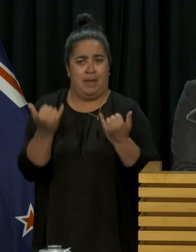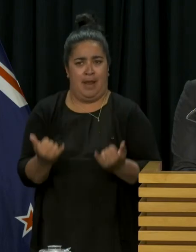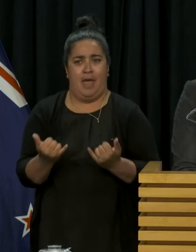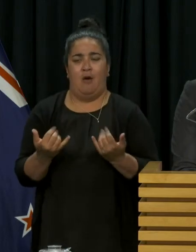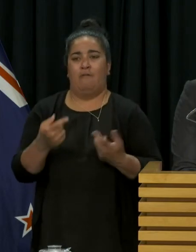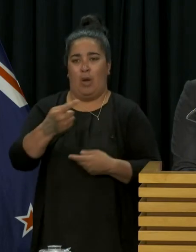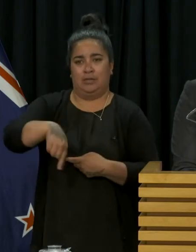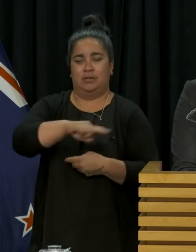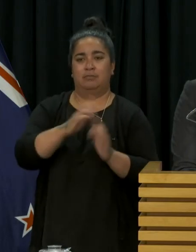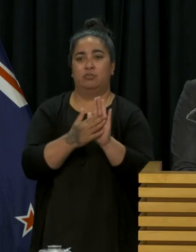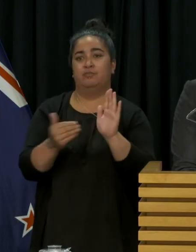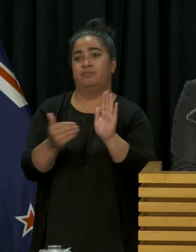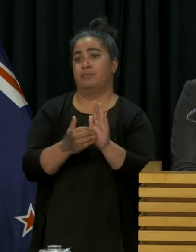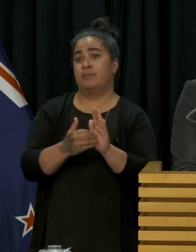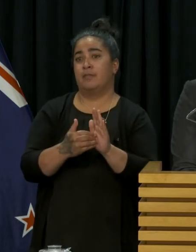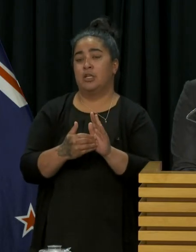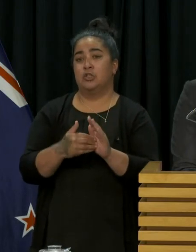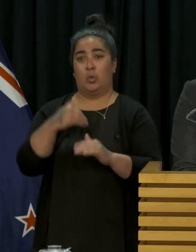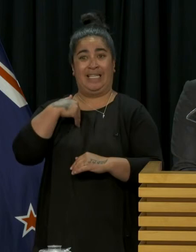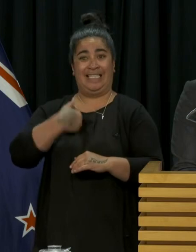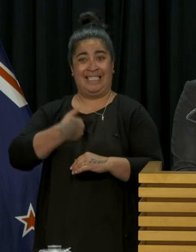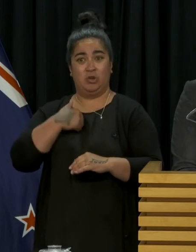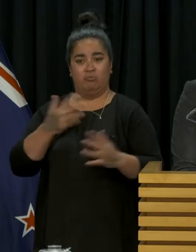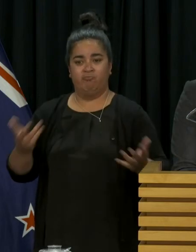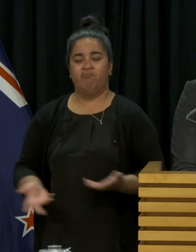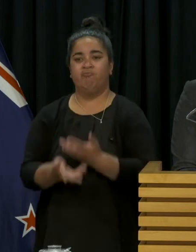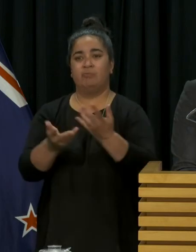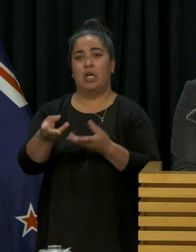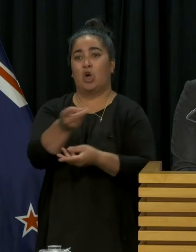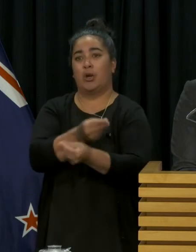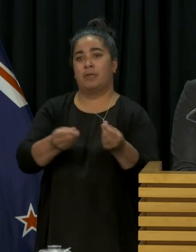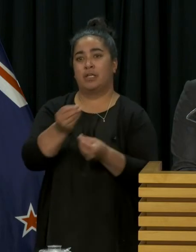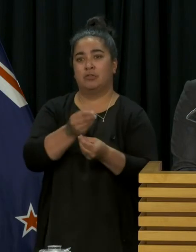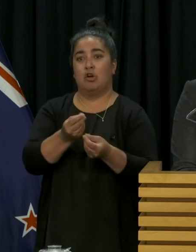And the last thing we need as we seek to accelerate our economic recovery are